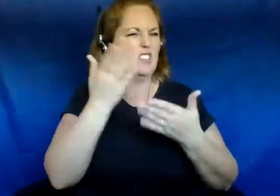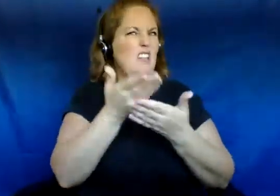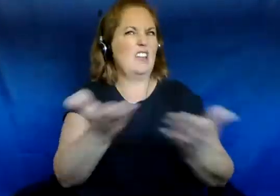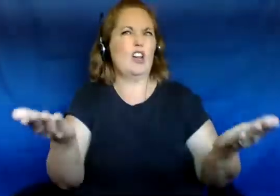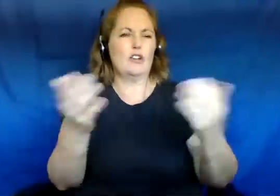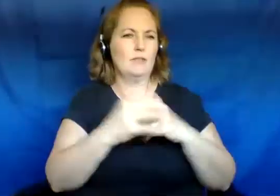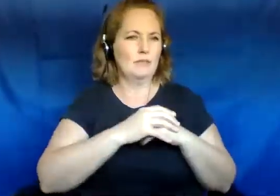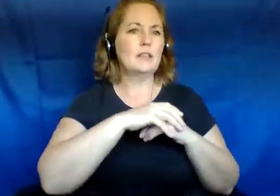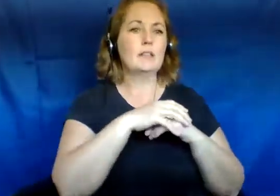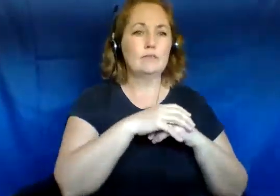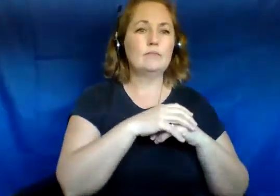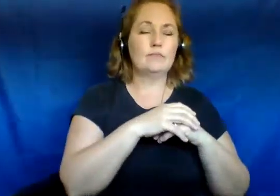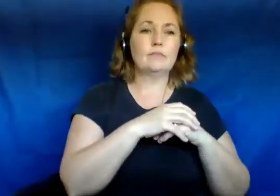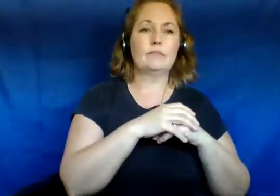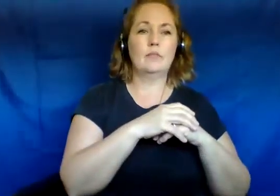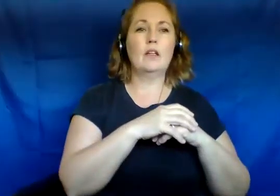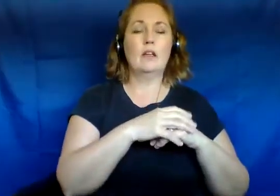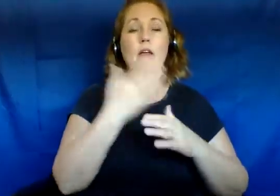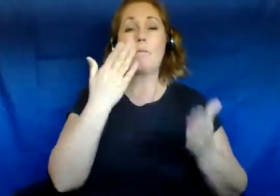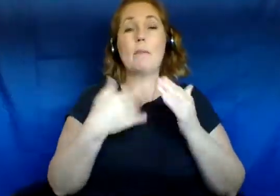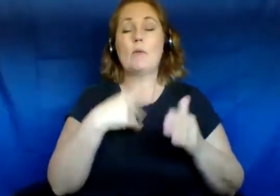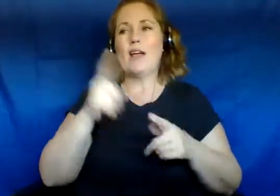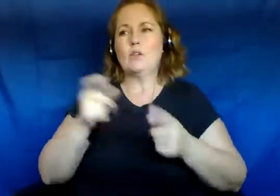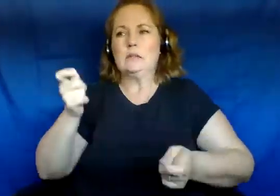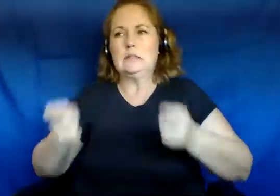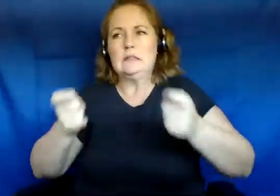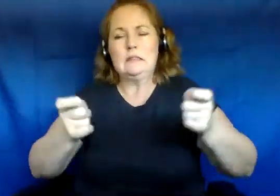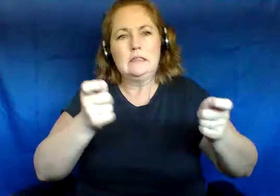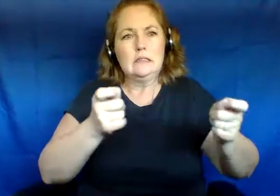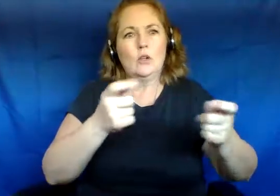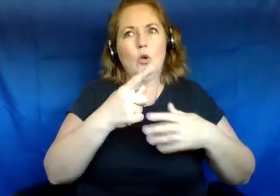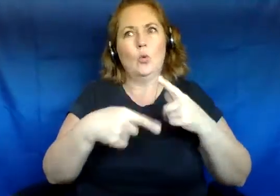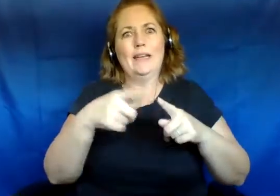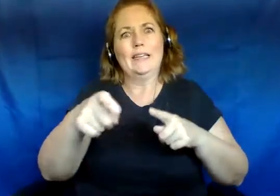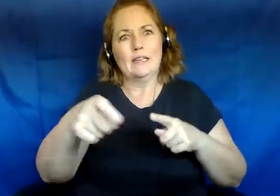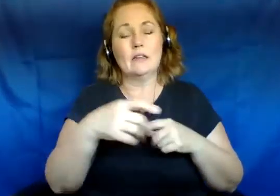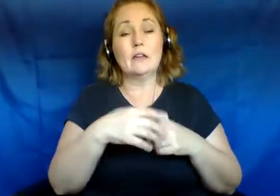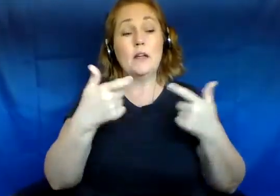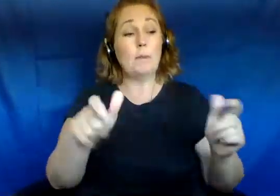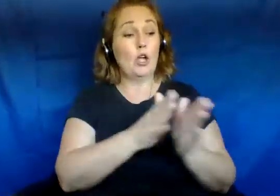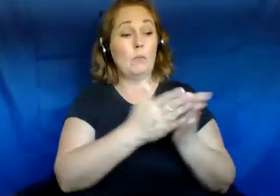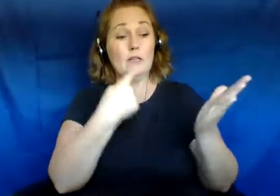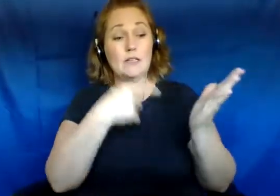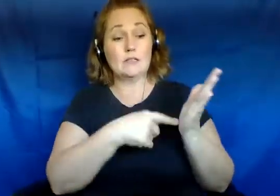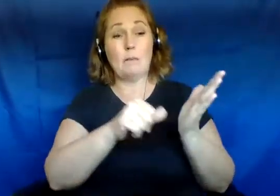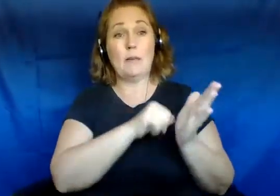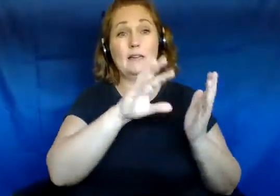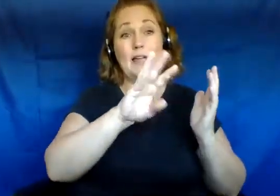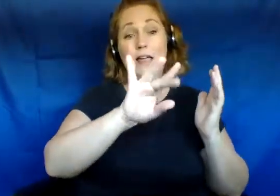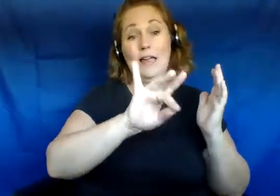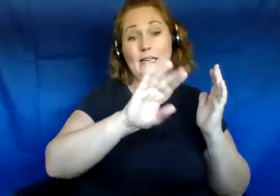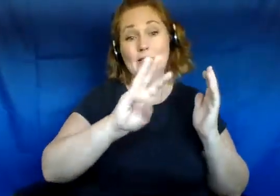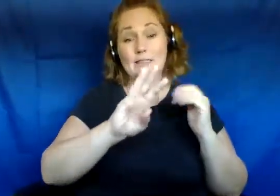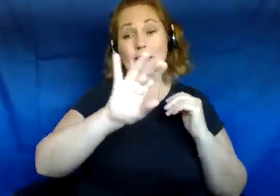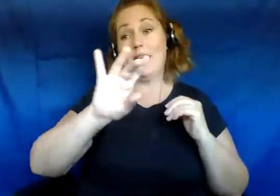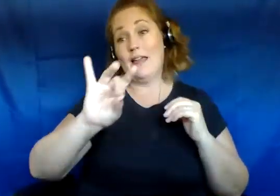And make corrective measures when necessary. The big book says on page 86 and 84,